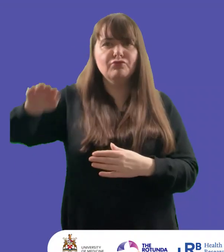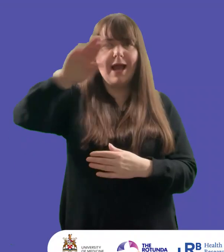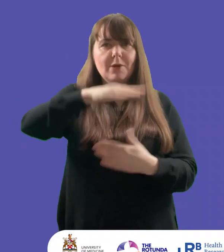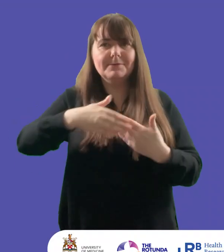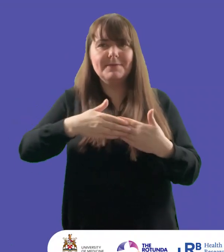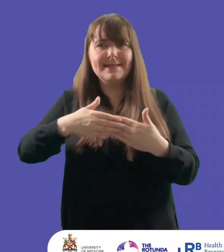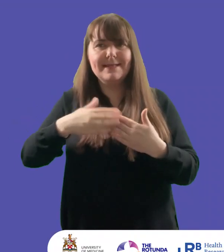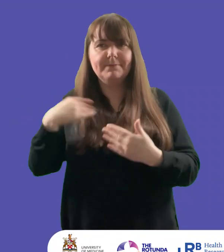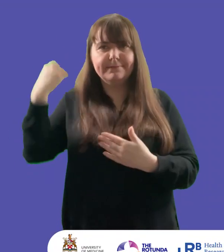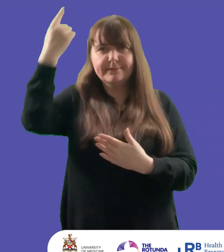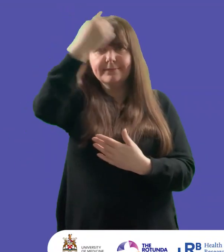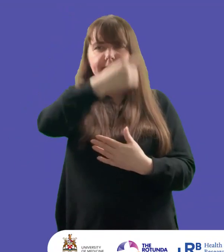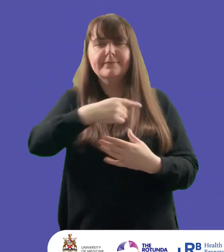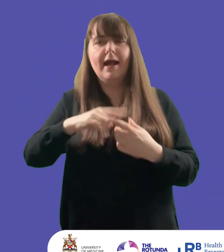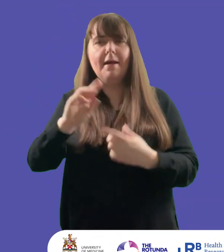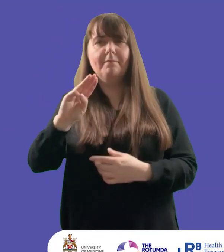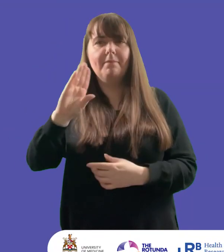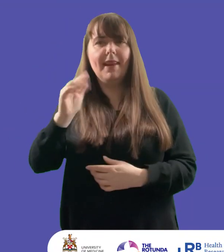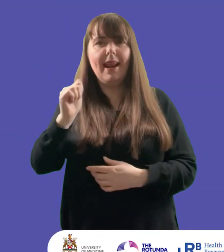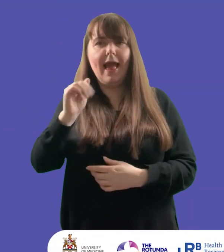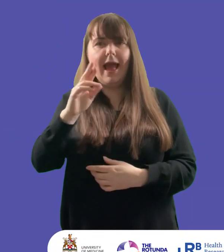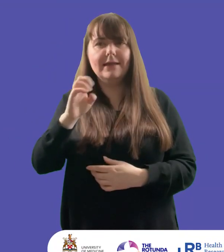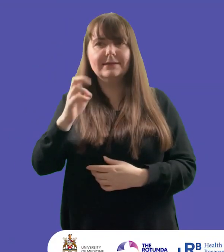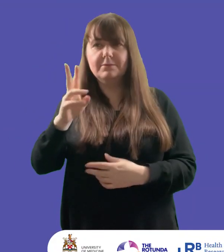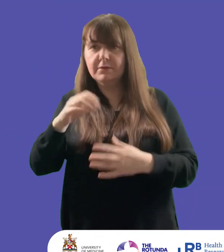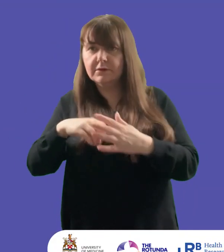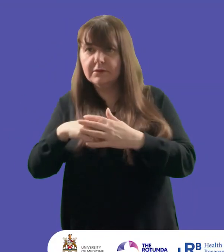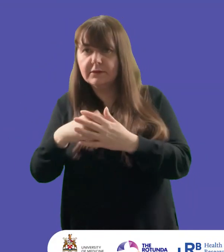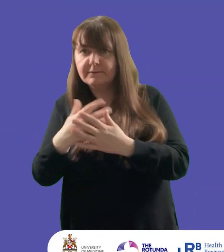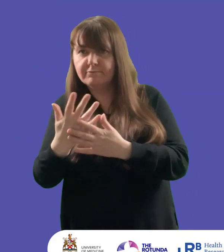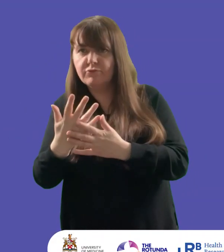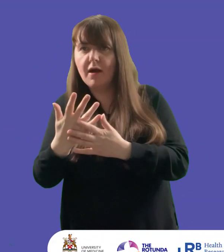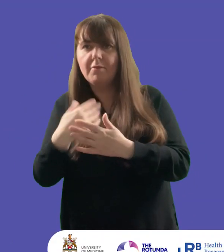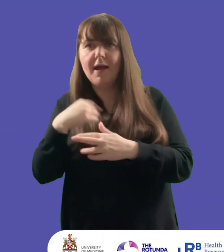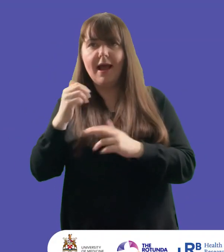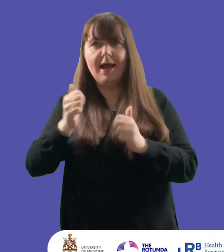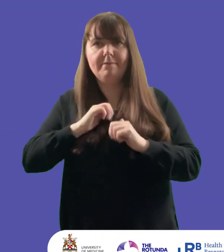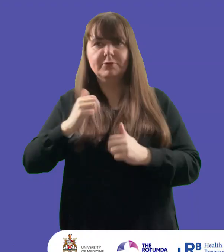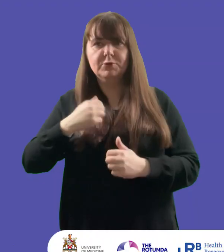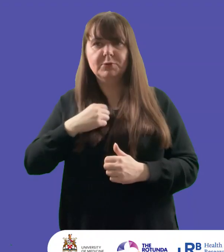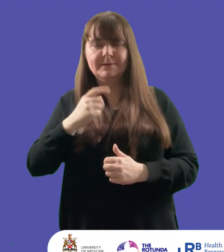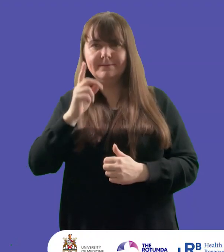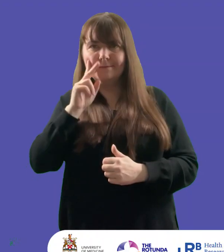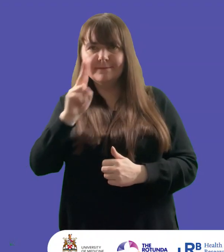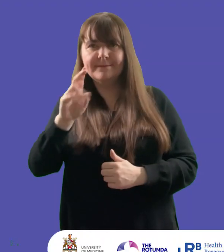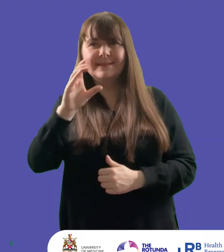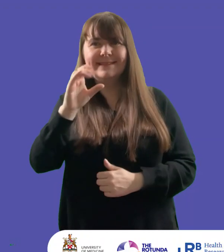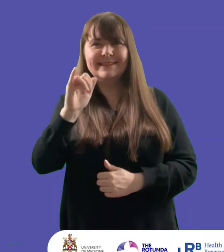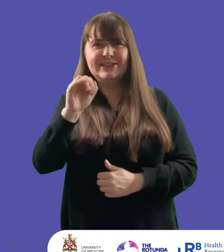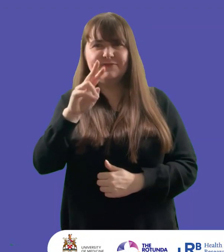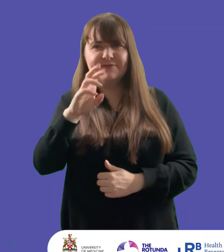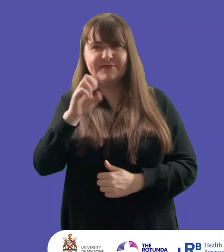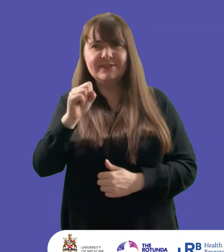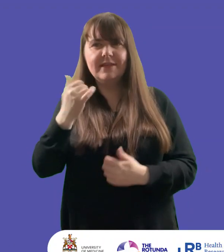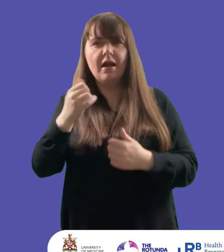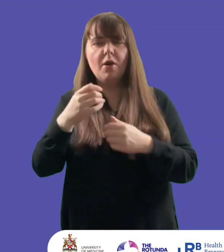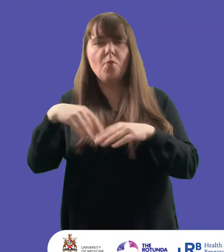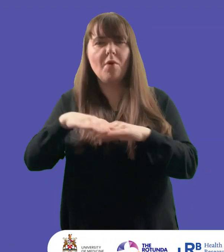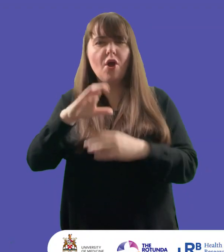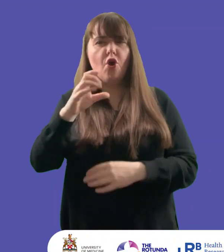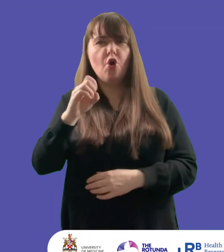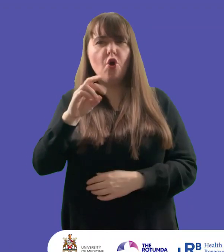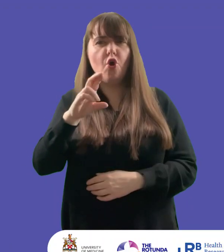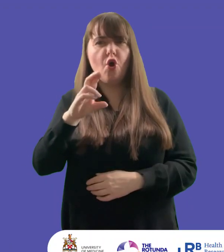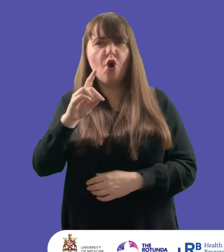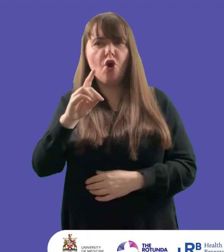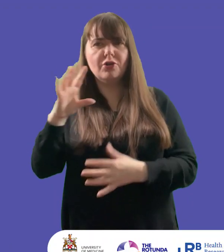amniotic fluid around the baby, where the placenta might be developing, and we might be able to image the cervix or where the cord is attaching to the